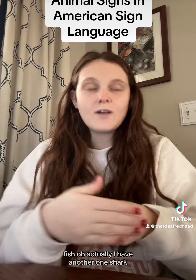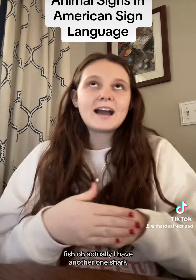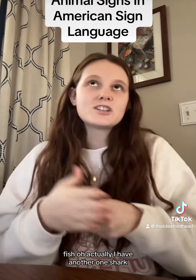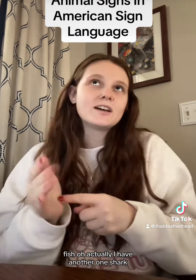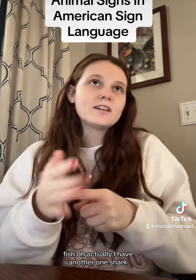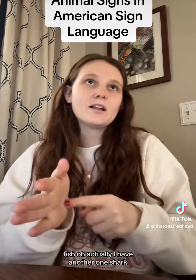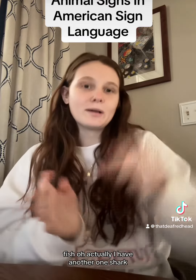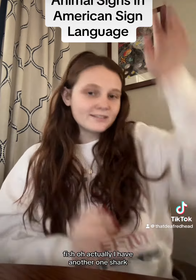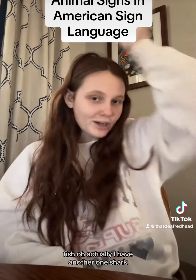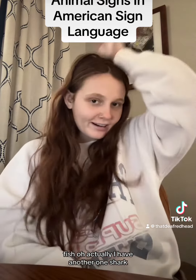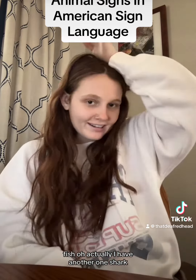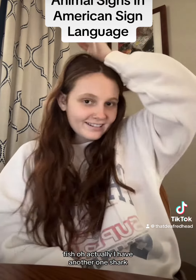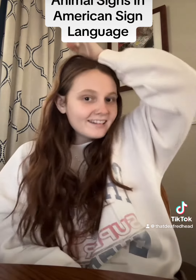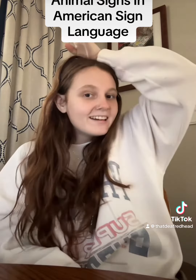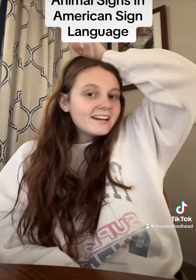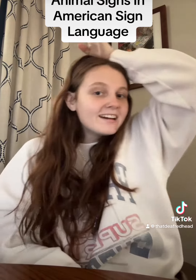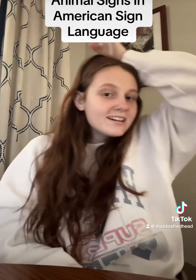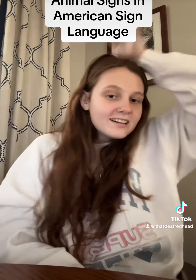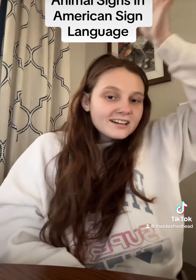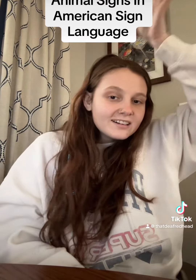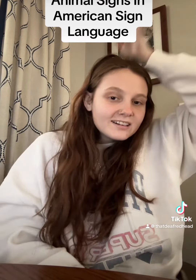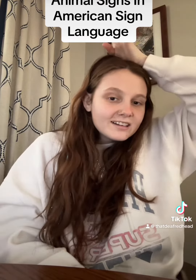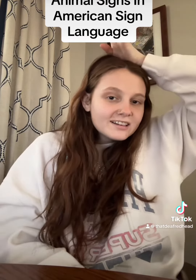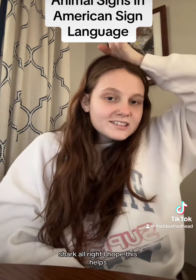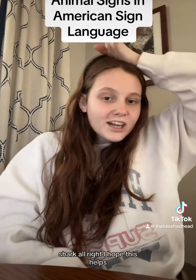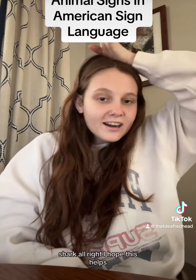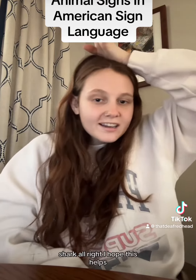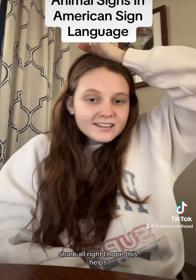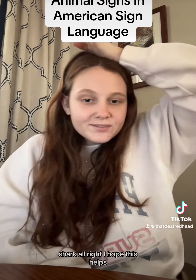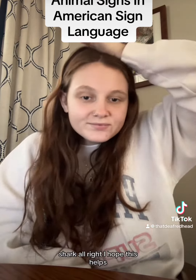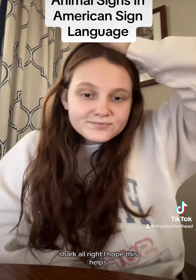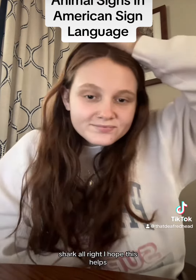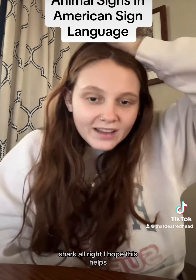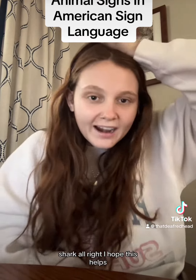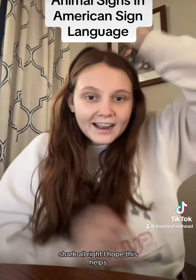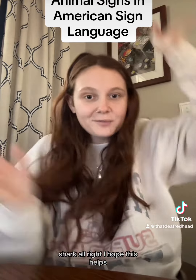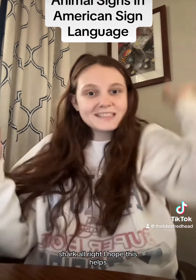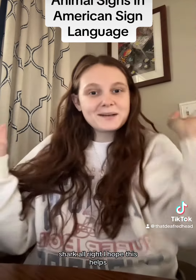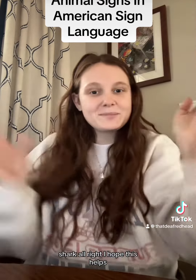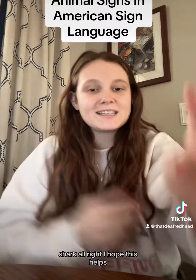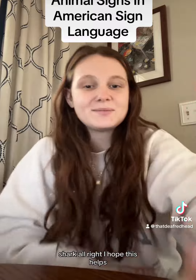actually I have another one, shark, shark. All right, I hope this helps.